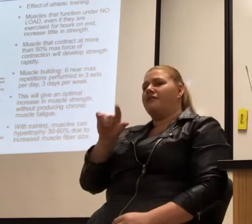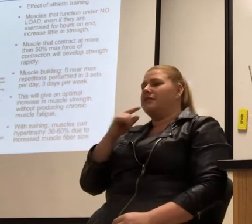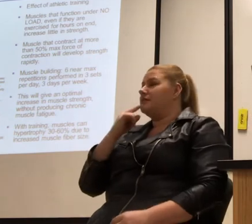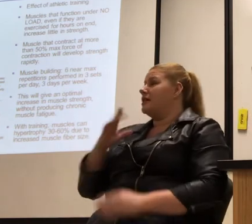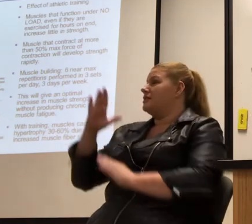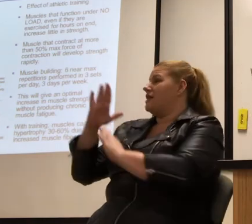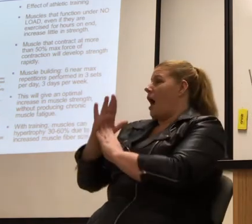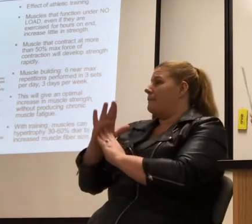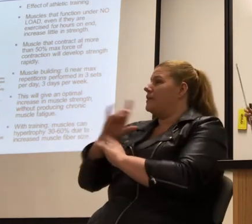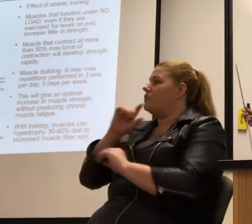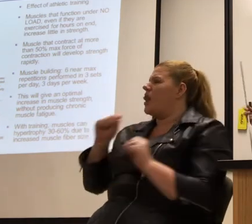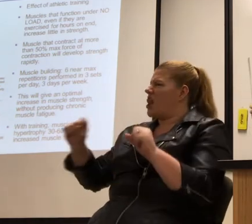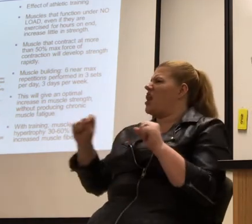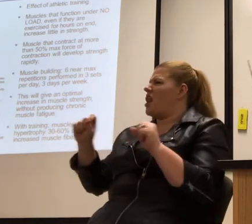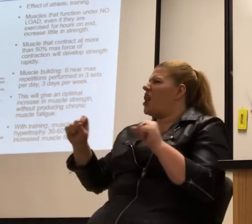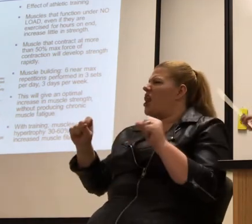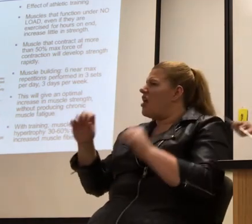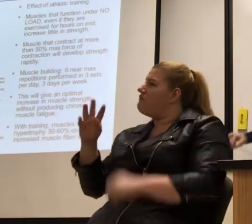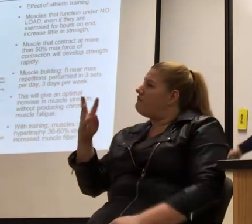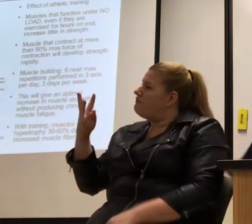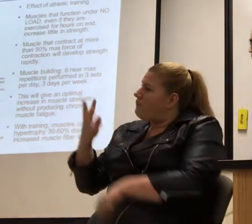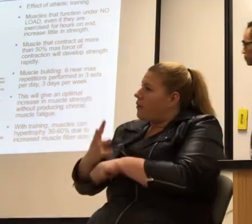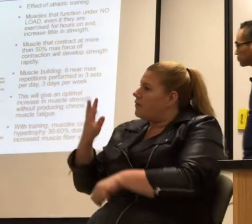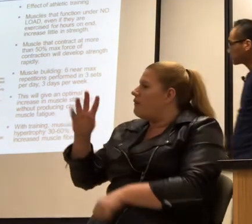guys will bench it 40 times, you know.